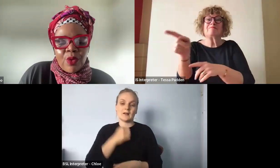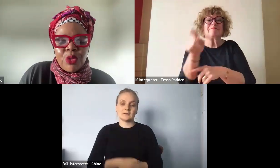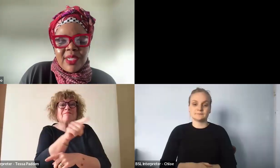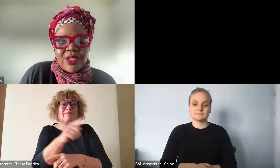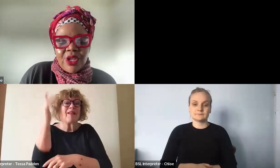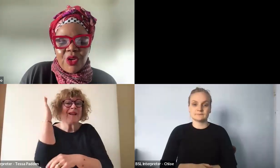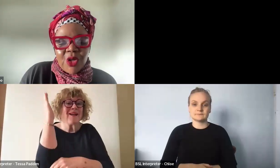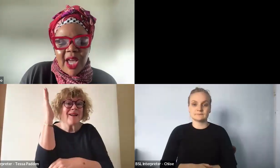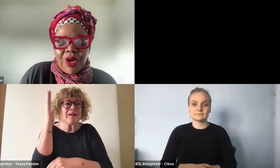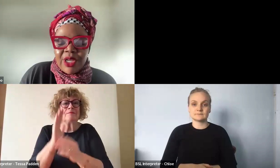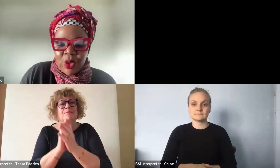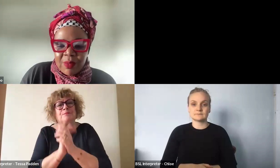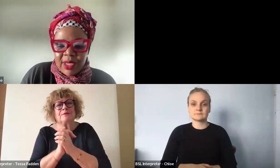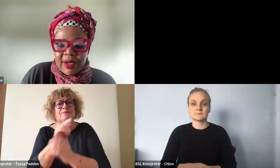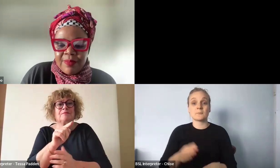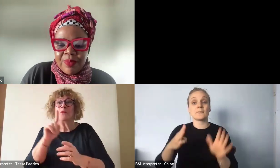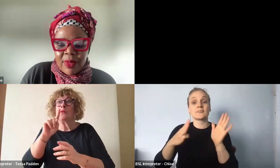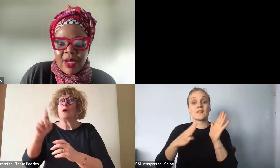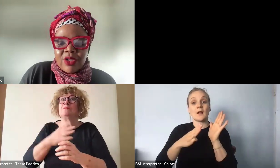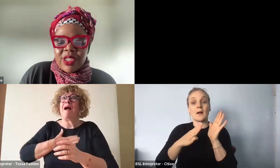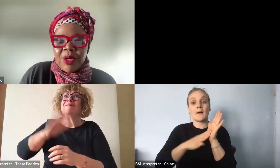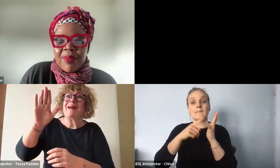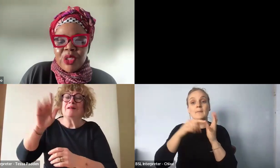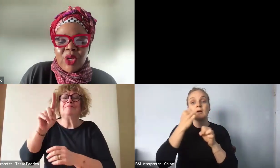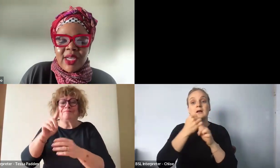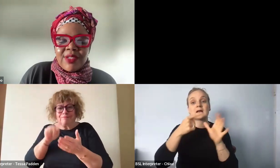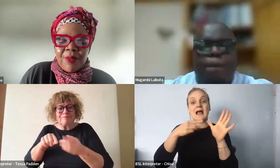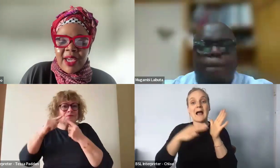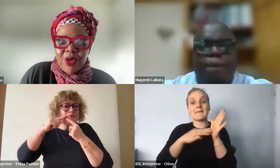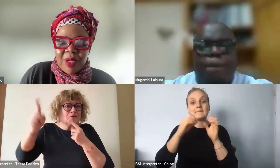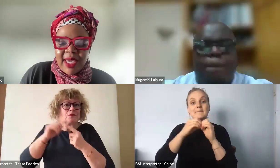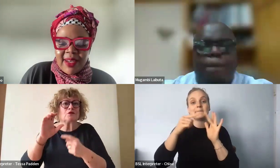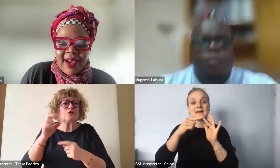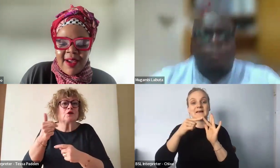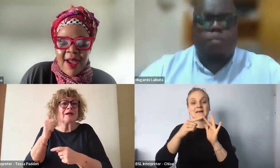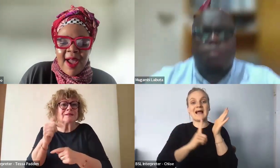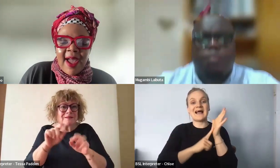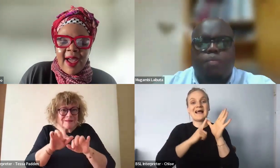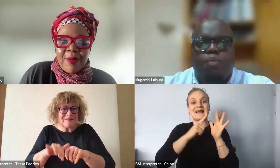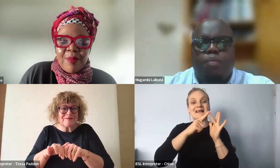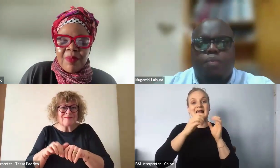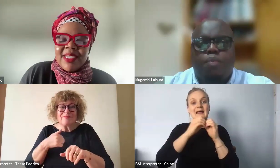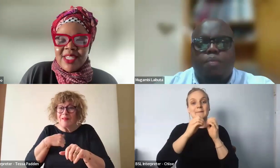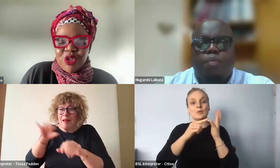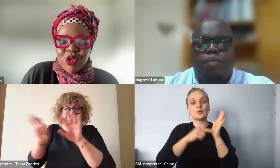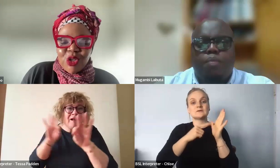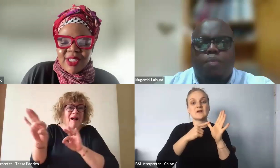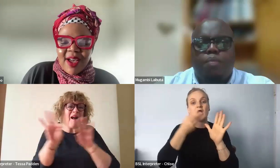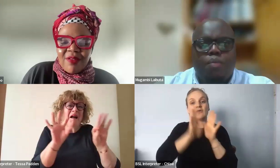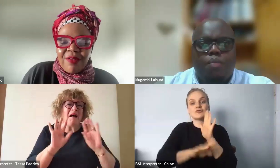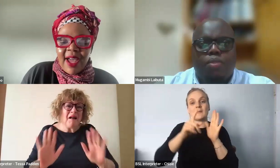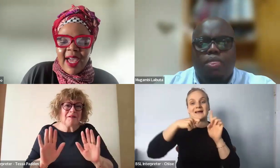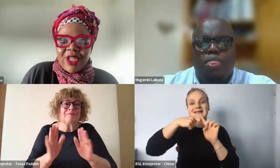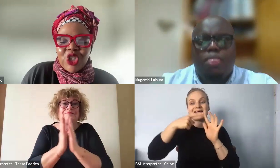Mugambi, would you please turn on your camera and join me here? Dr. Mugambi is joining us from Nairobi, Kenya. Please